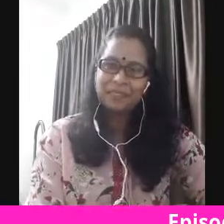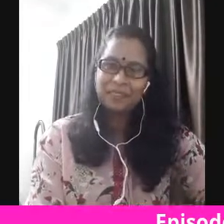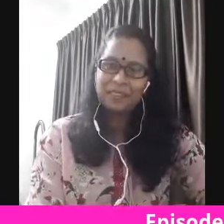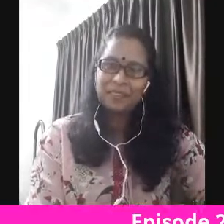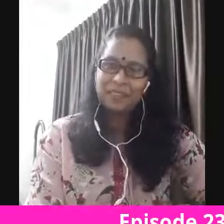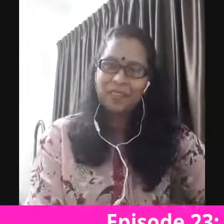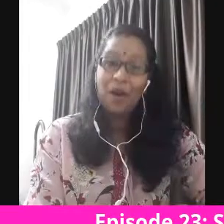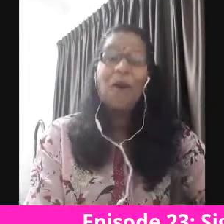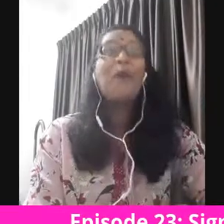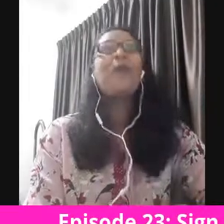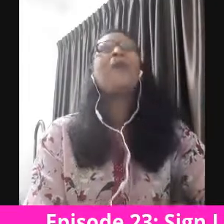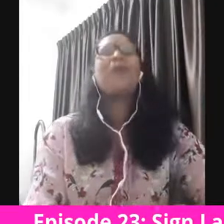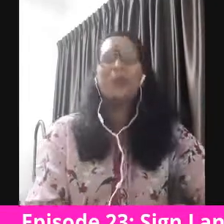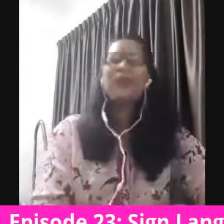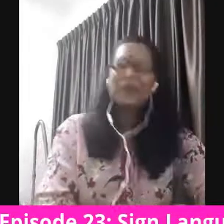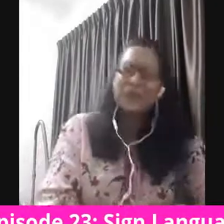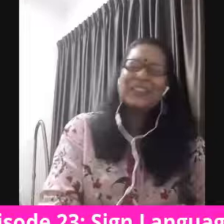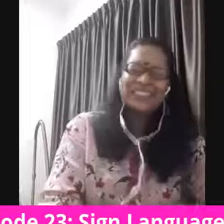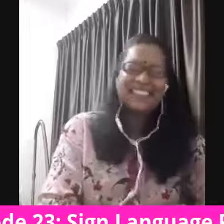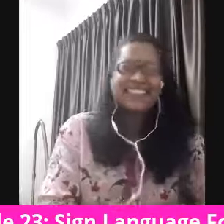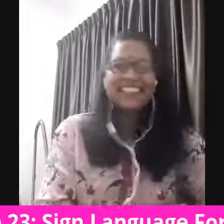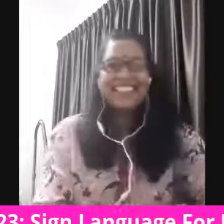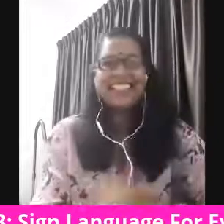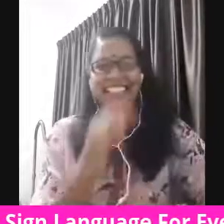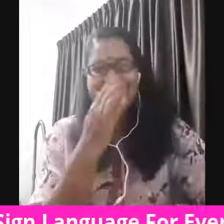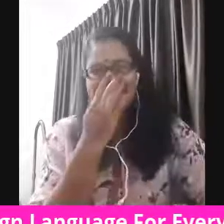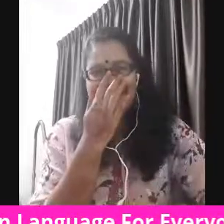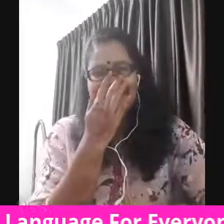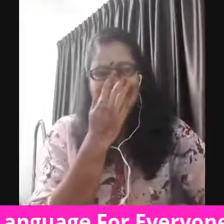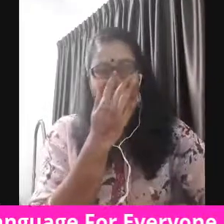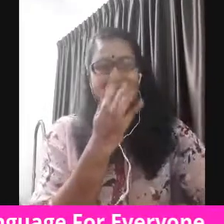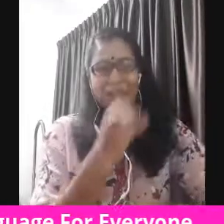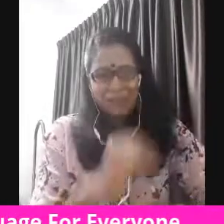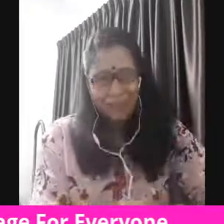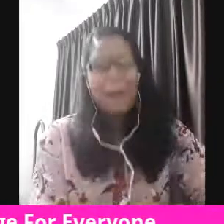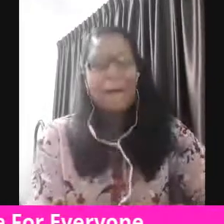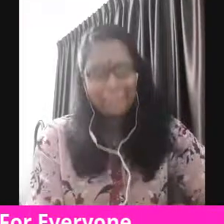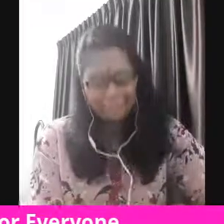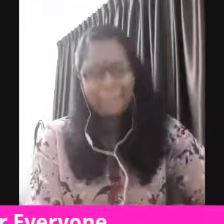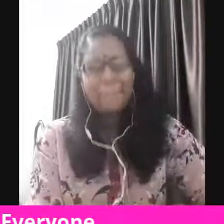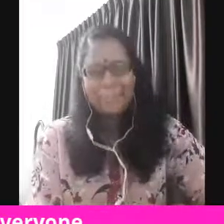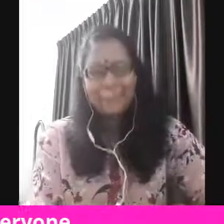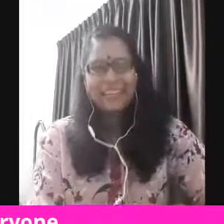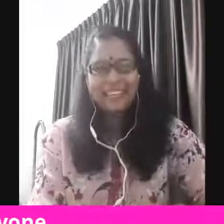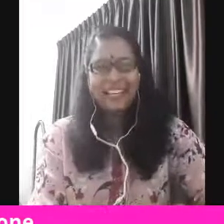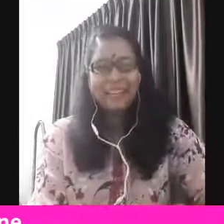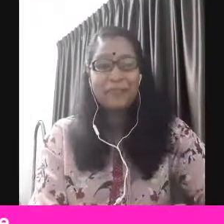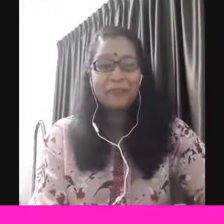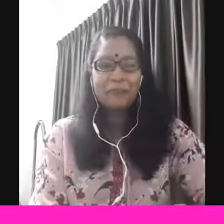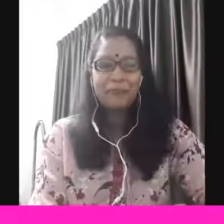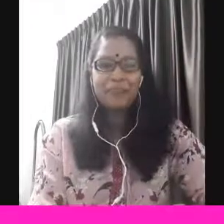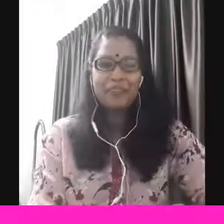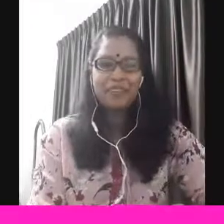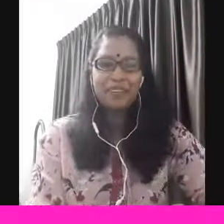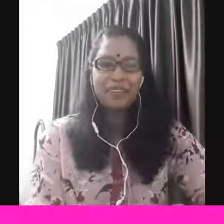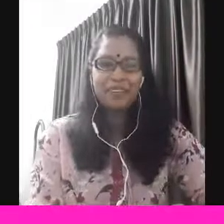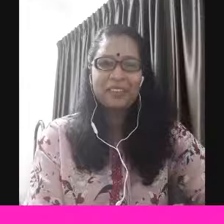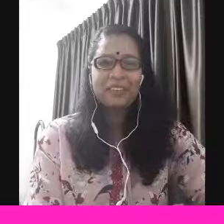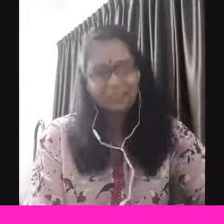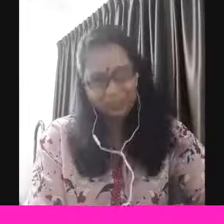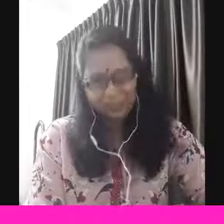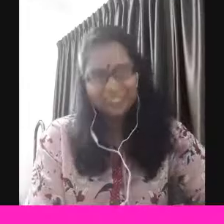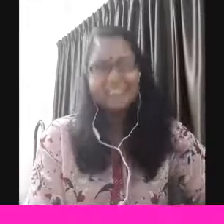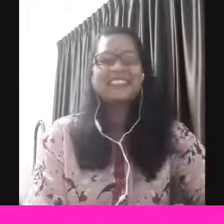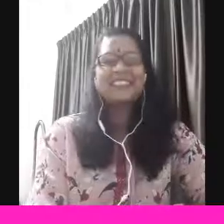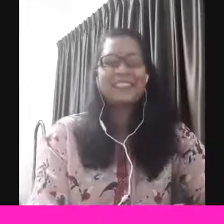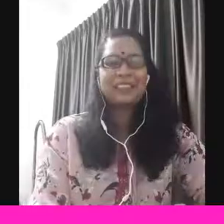news, TV Satu. There will be one figura bahasa isyarat at the bottom, and Yeah. she will do all kind of language.